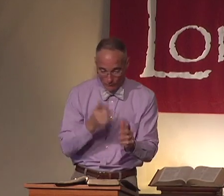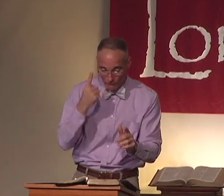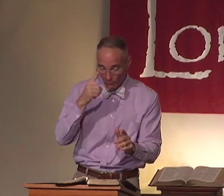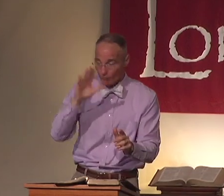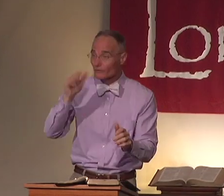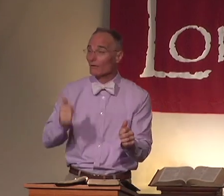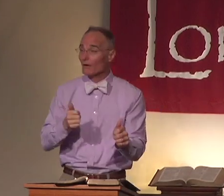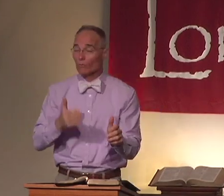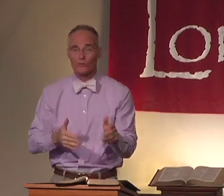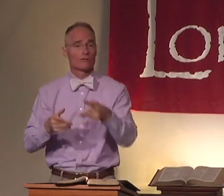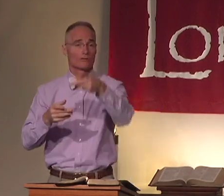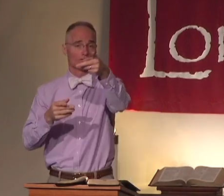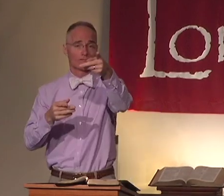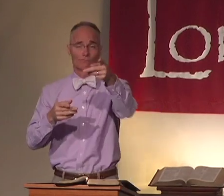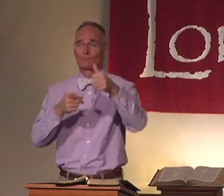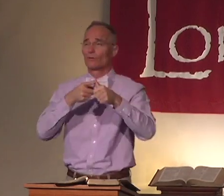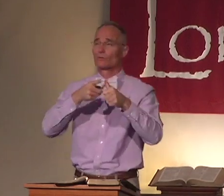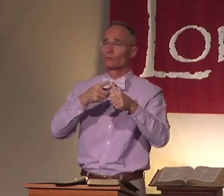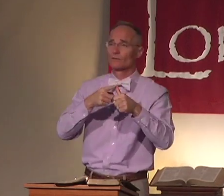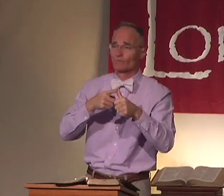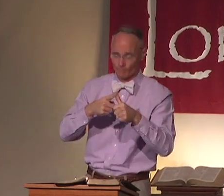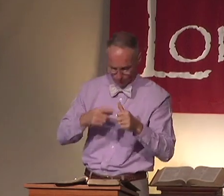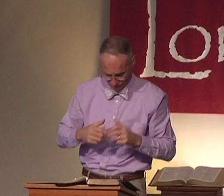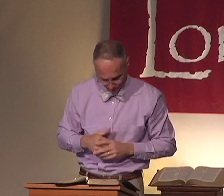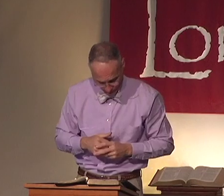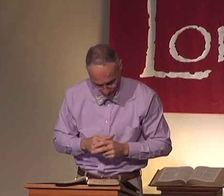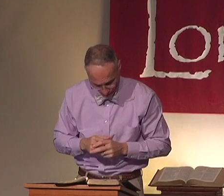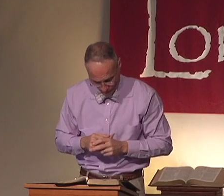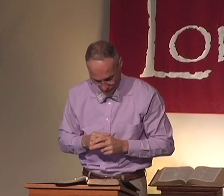offers for his followers. First of all,